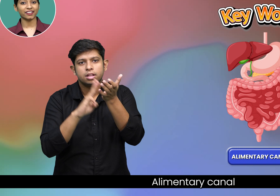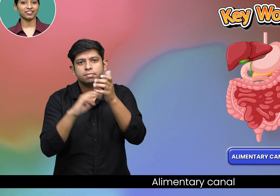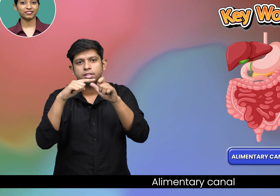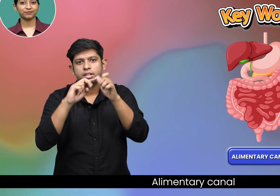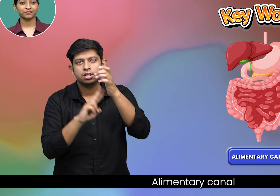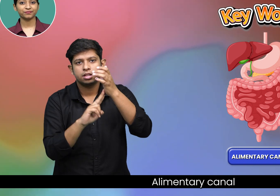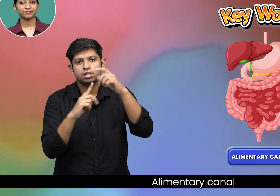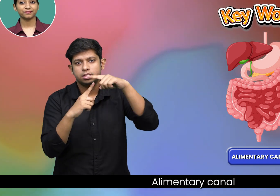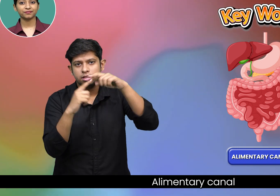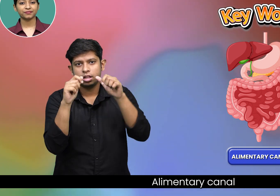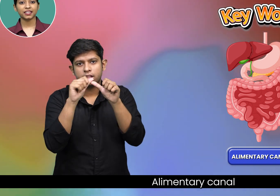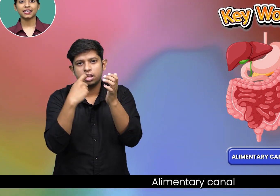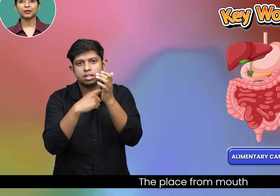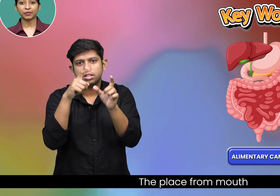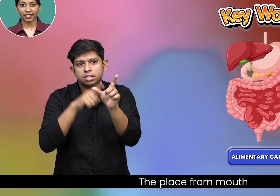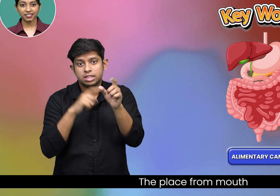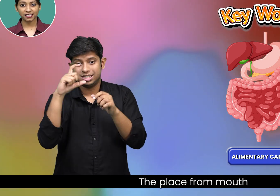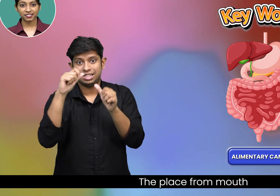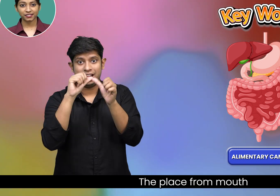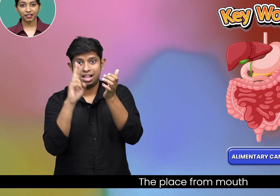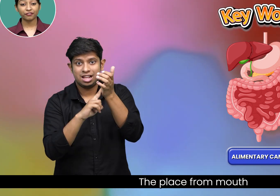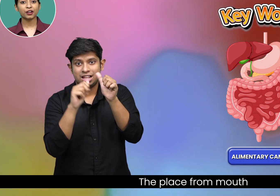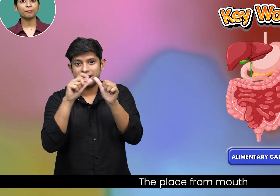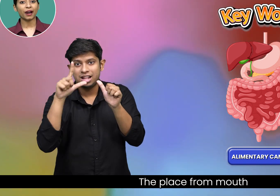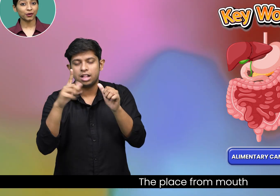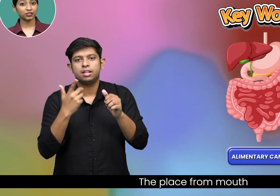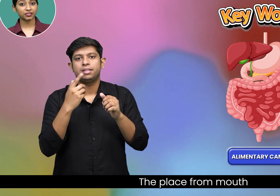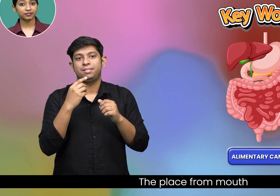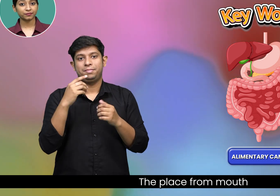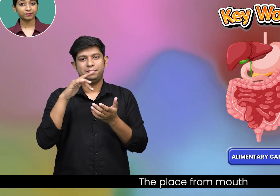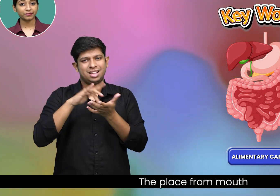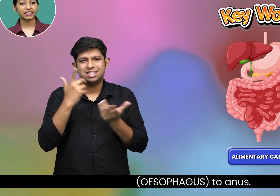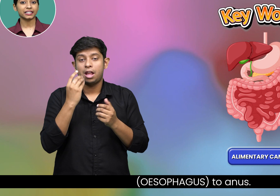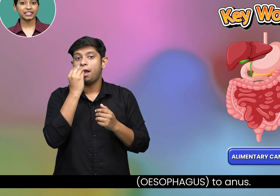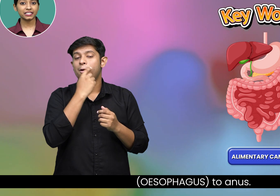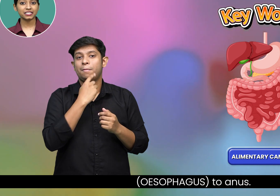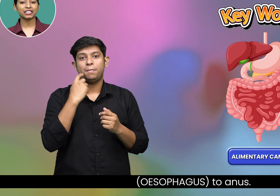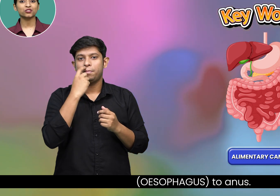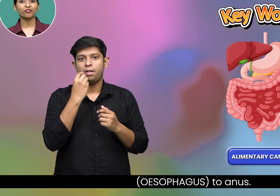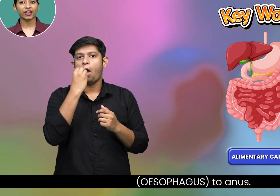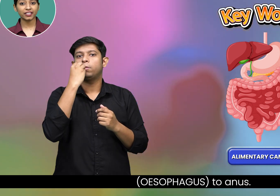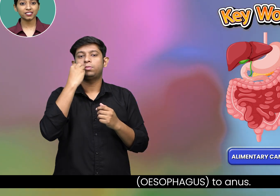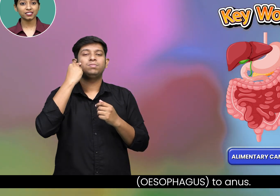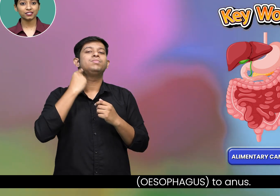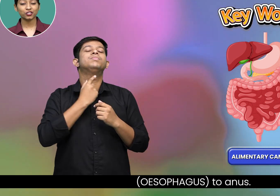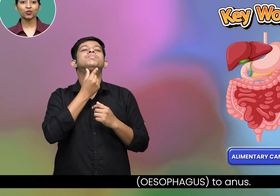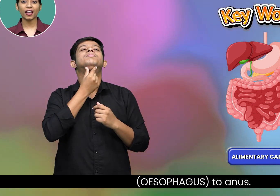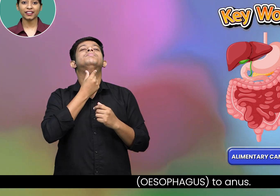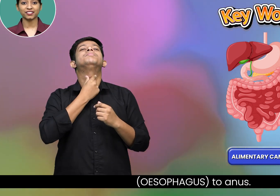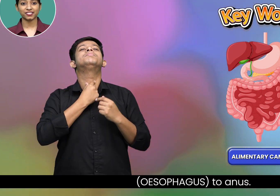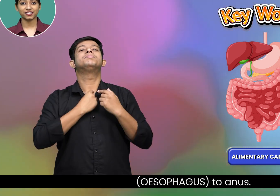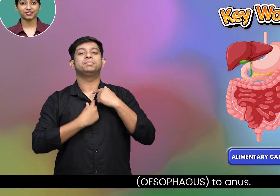Alimentary canal, the place from mouth, that is esophagus,